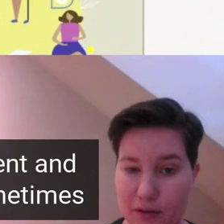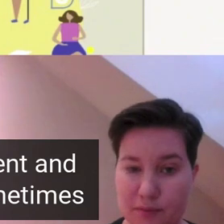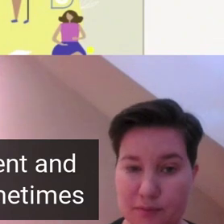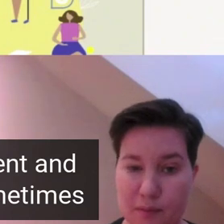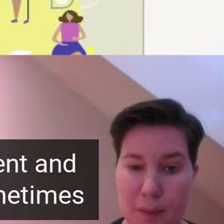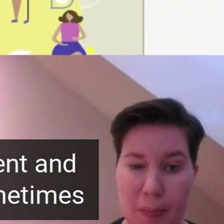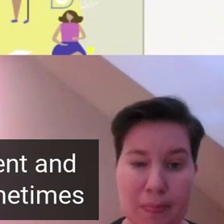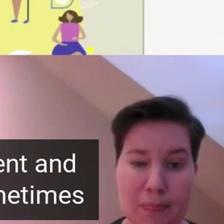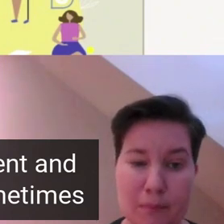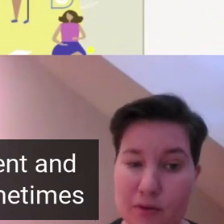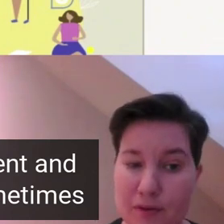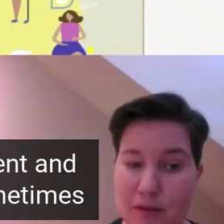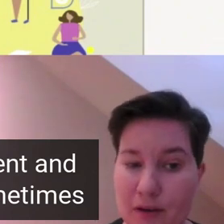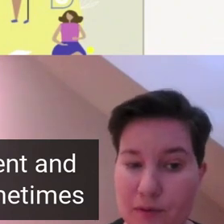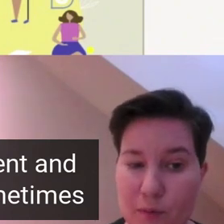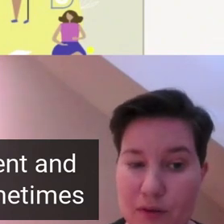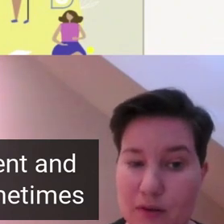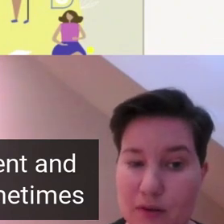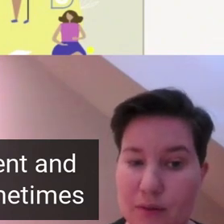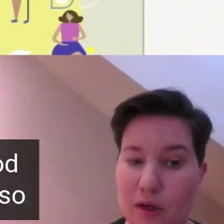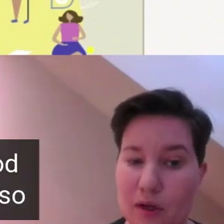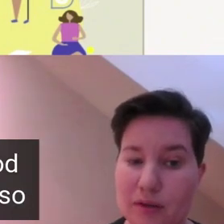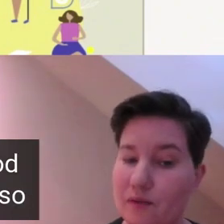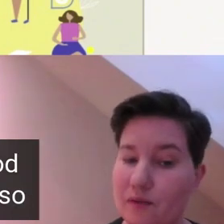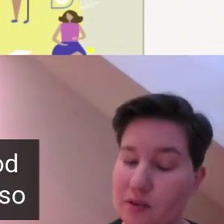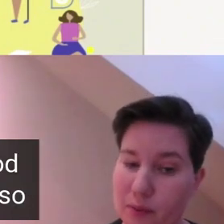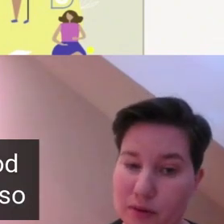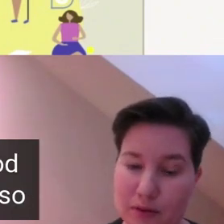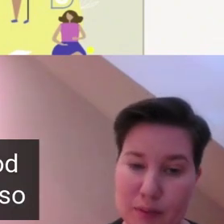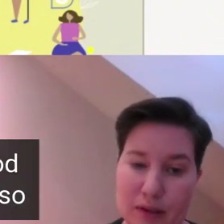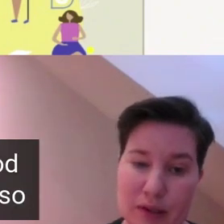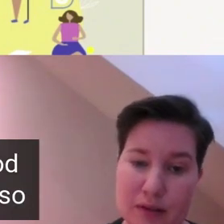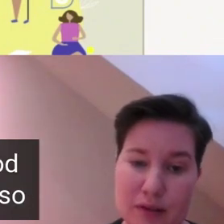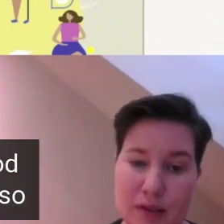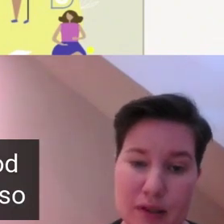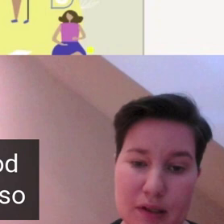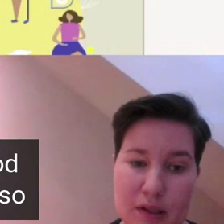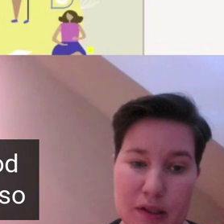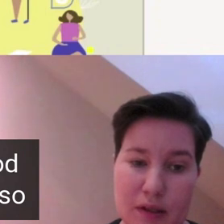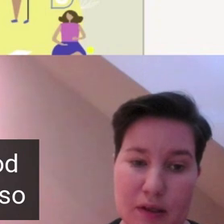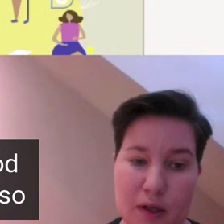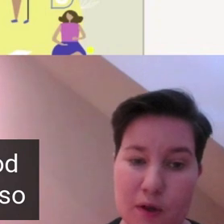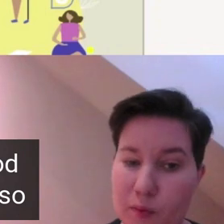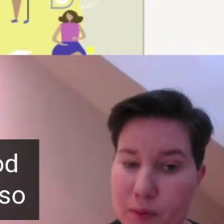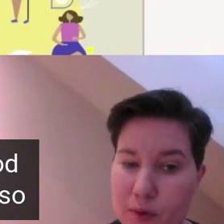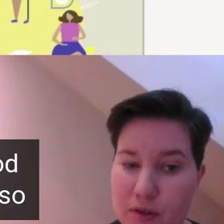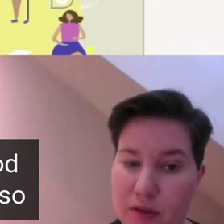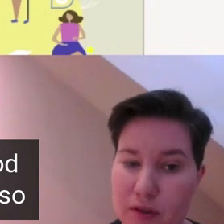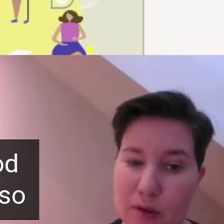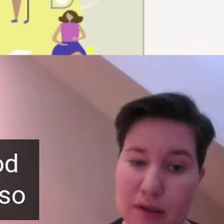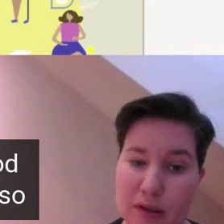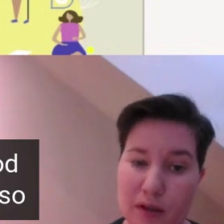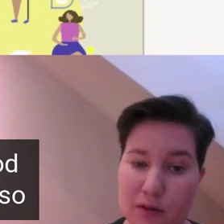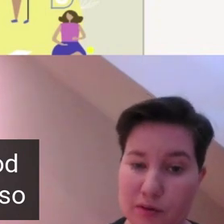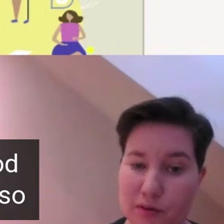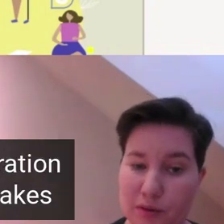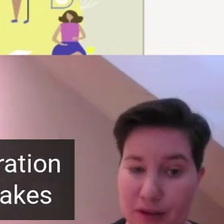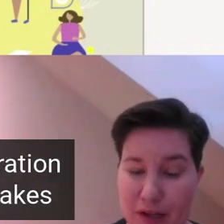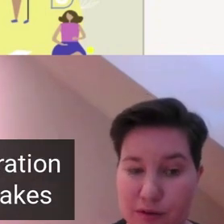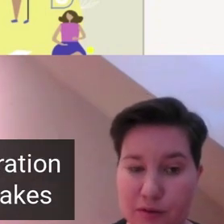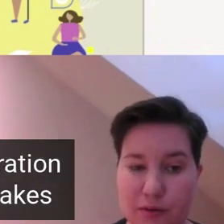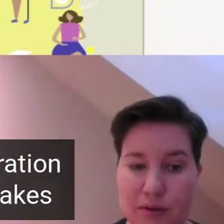mentally ill. Most of us have what's sometimes called invisible disabilities. A good proportion of our community are